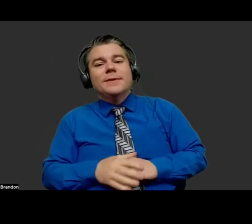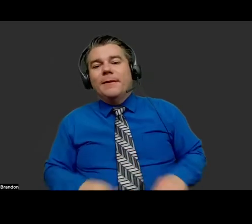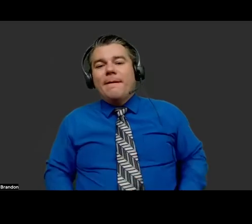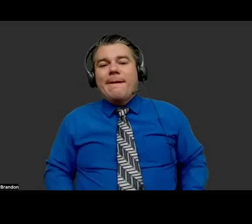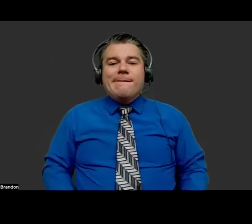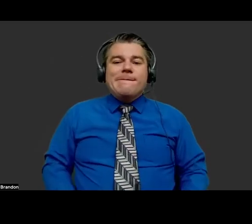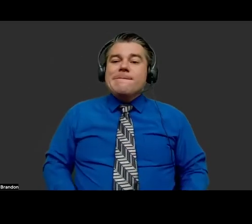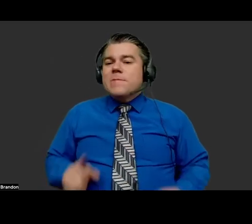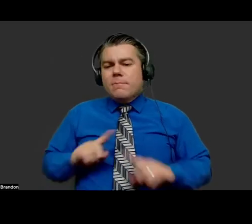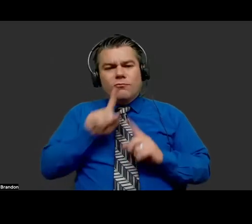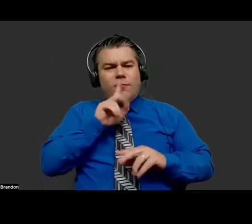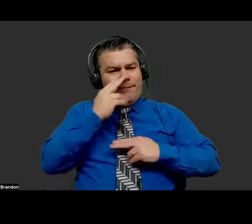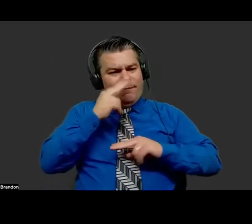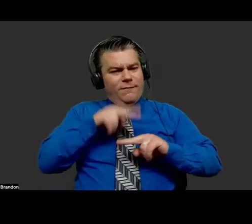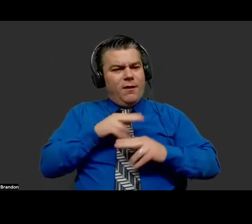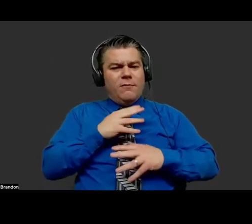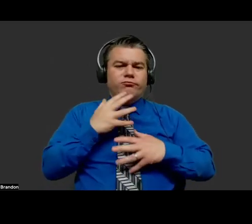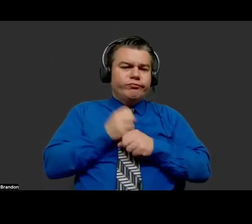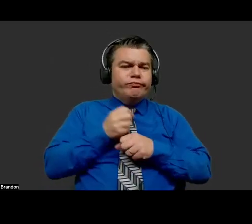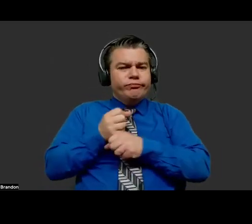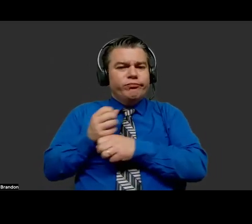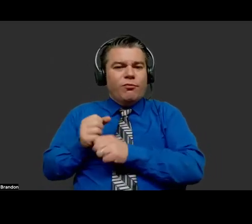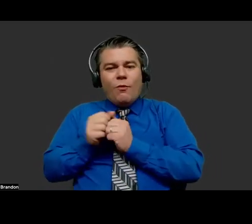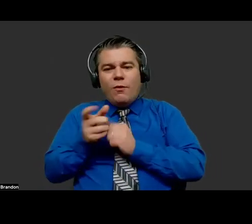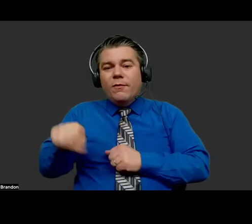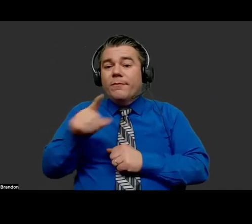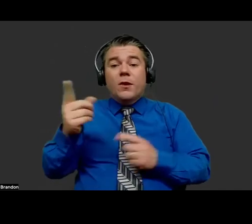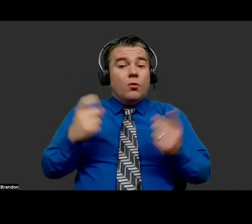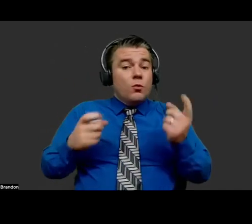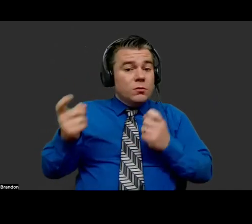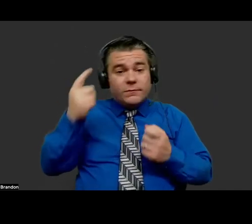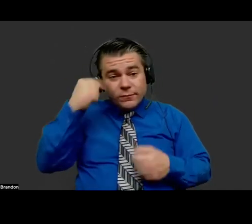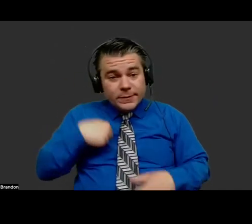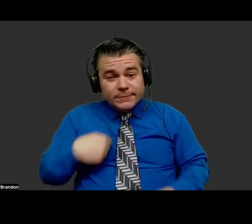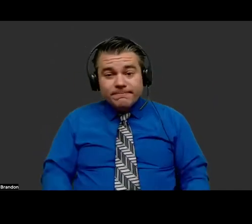but it's been so fun to recap everything with you. Who has a question for me?